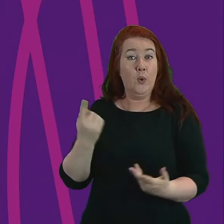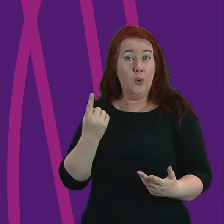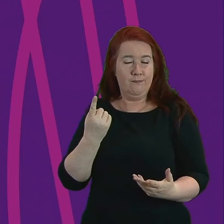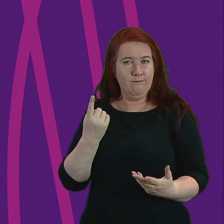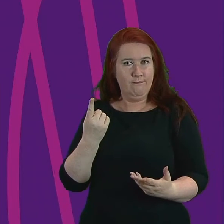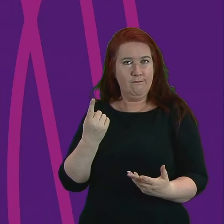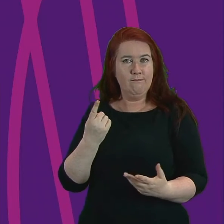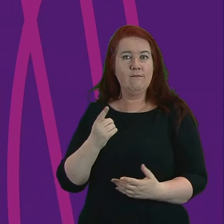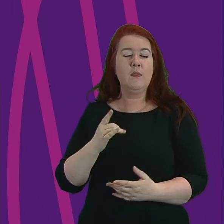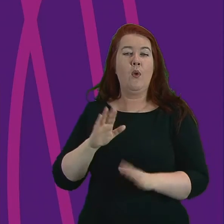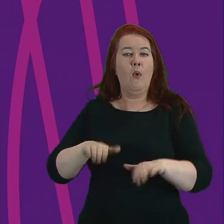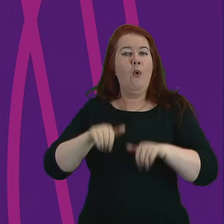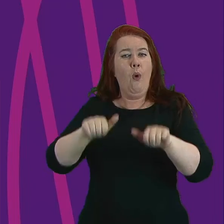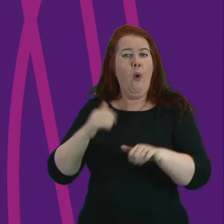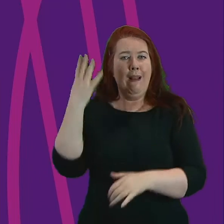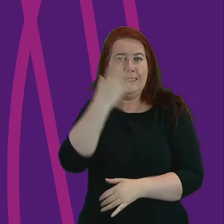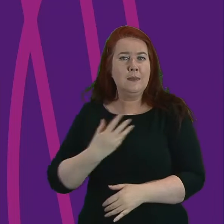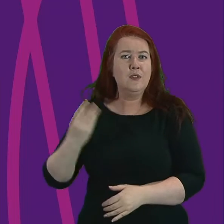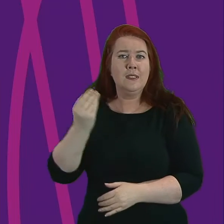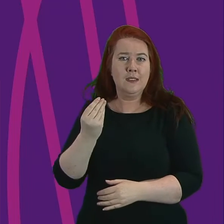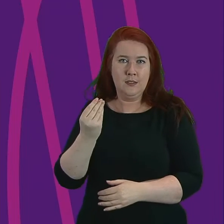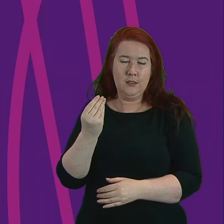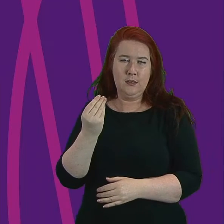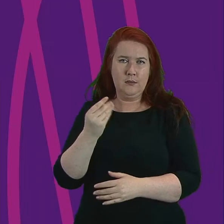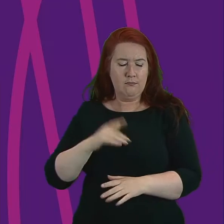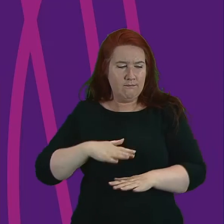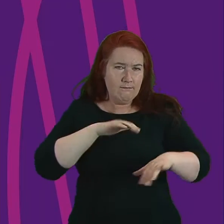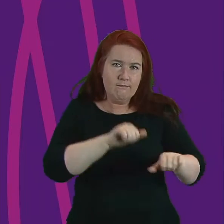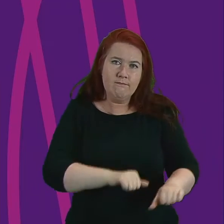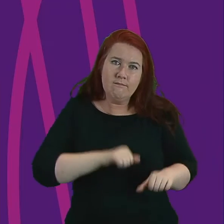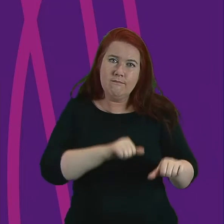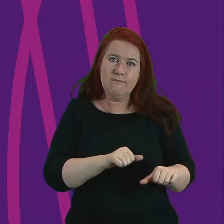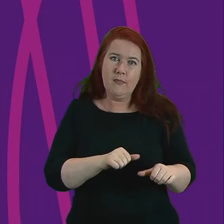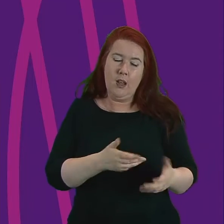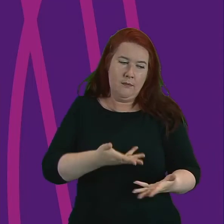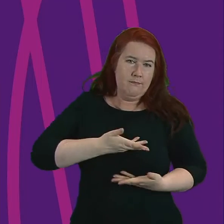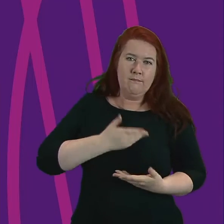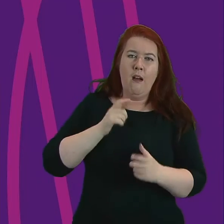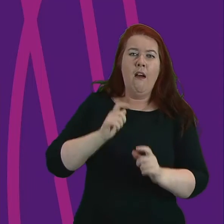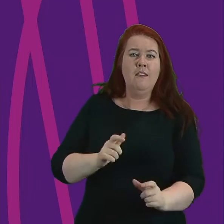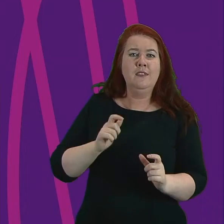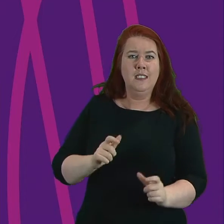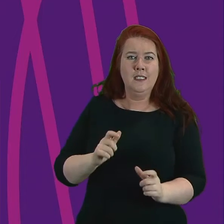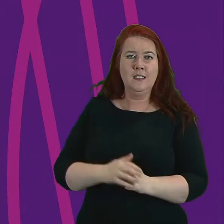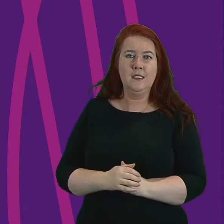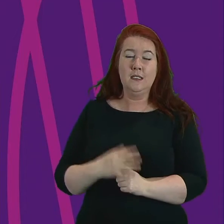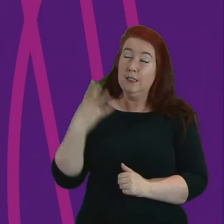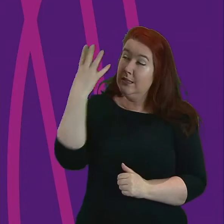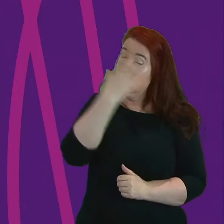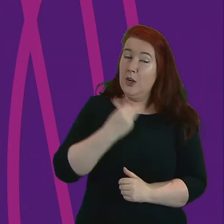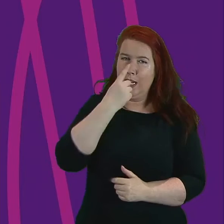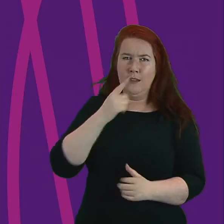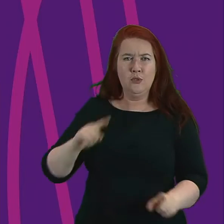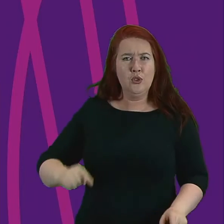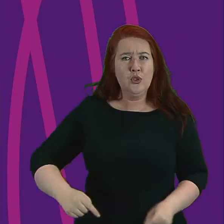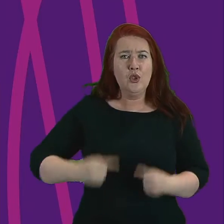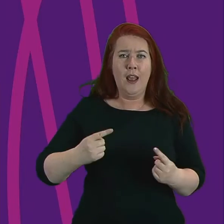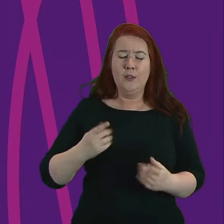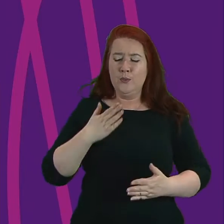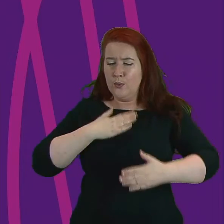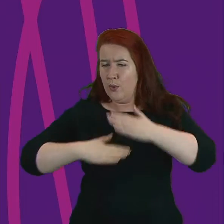a comforter for the afflicted, who afflicts the comfortable also, the Spirit who challenges and consoles and calls